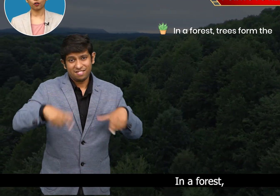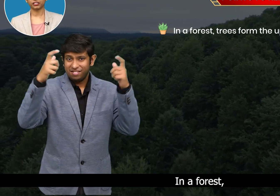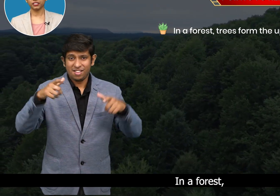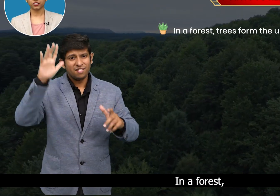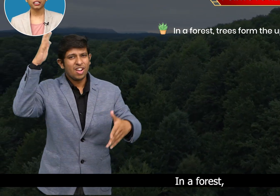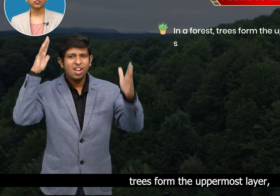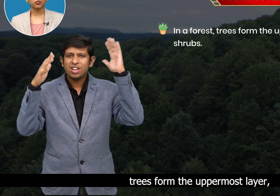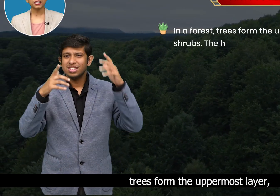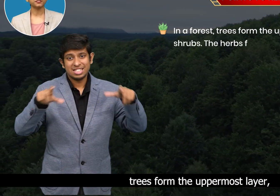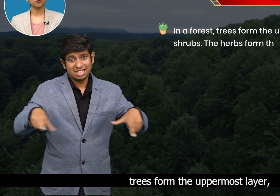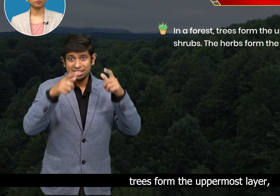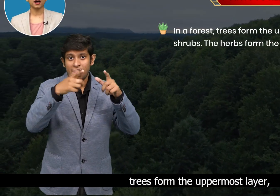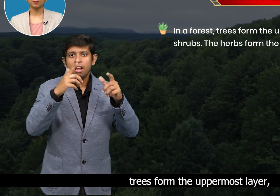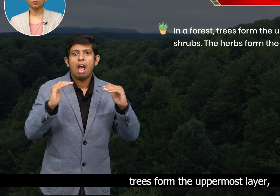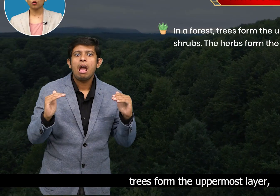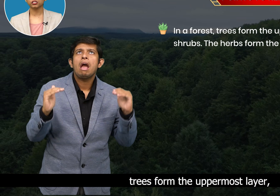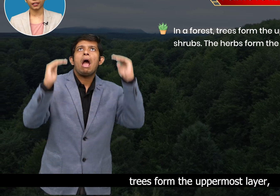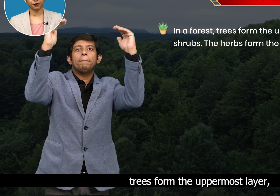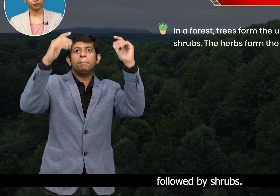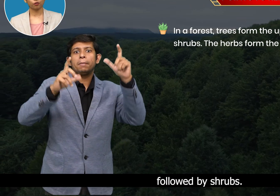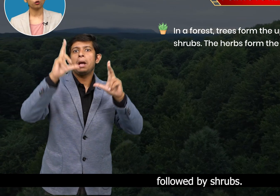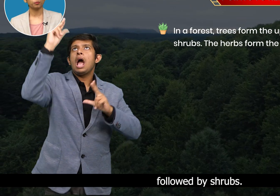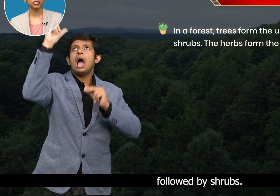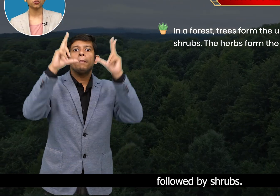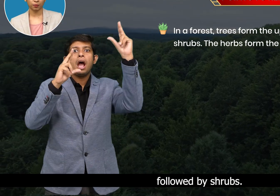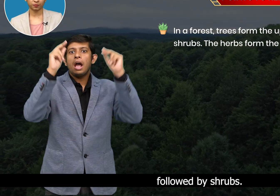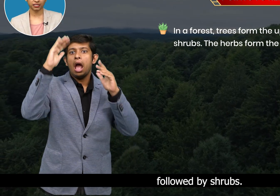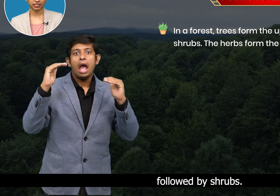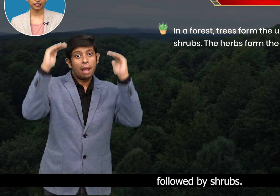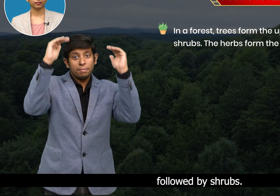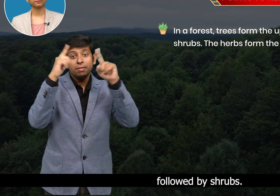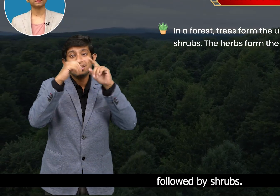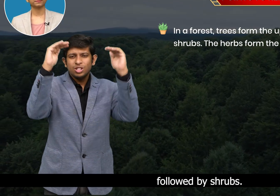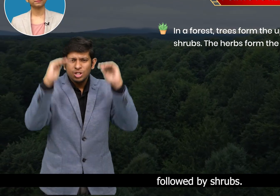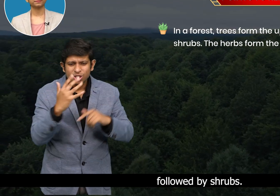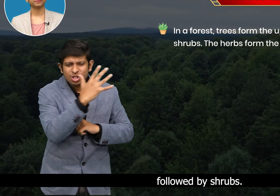In a forest, trees form the uppermost layer followed by shrubs.